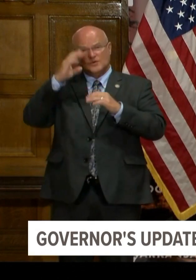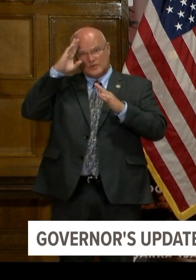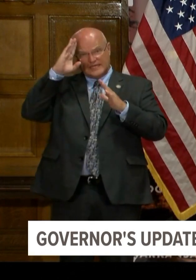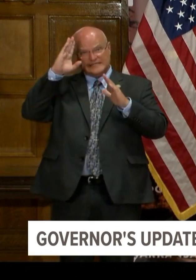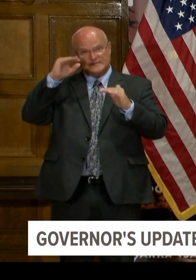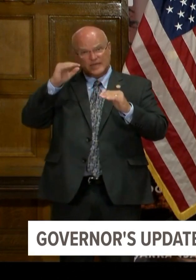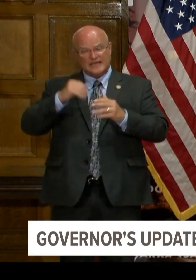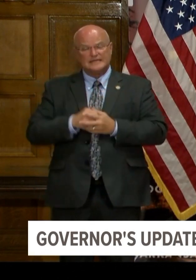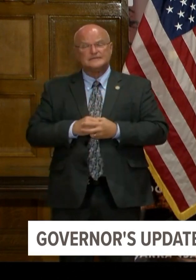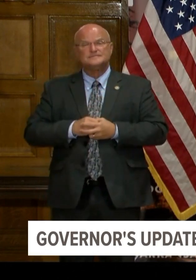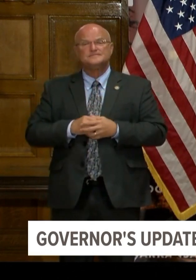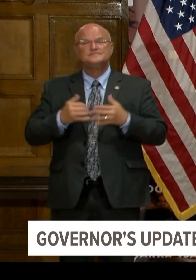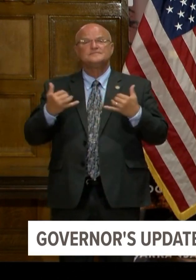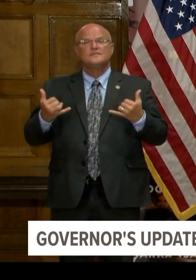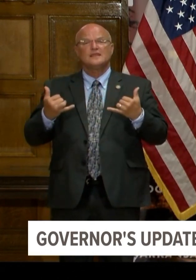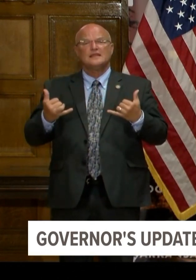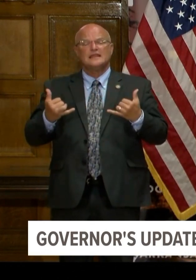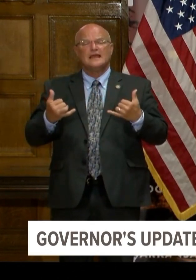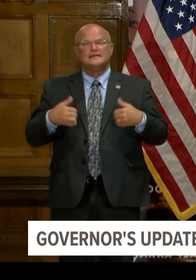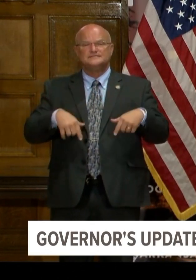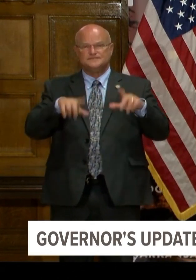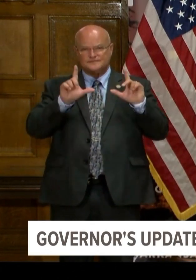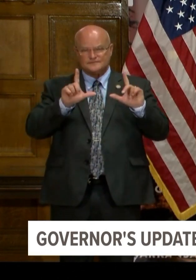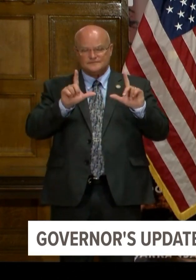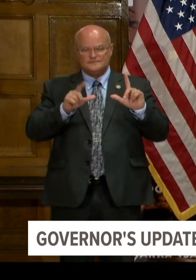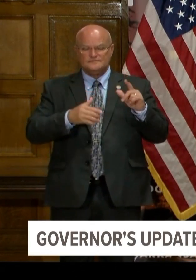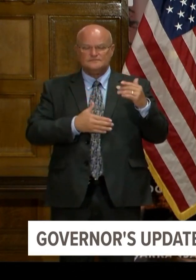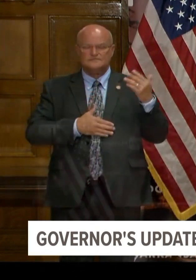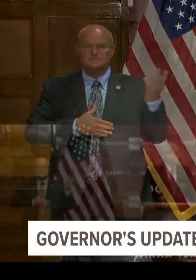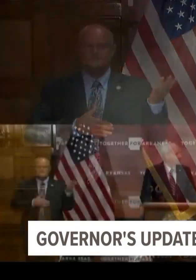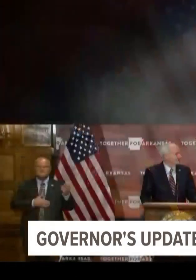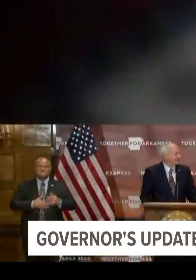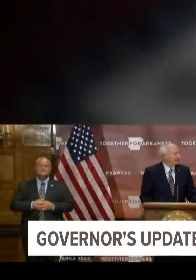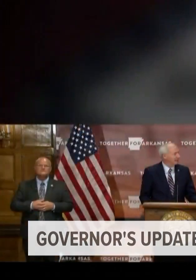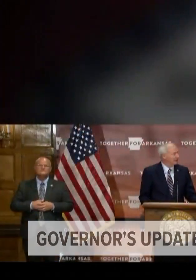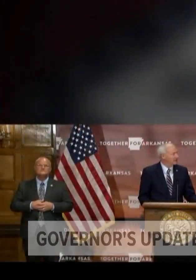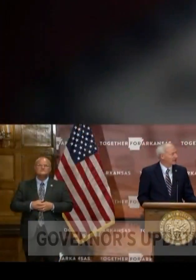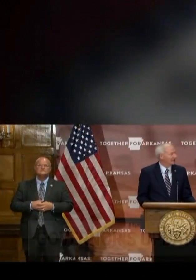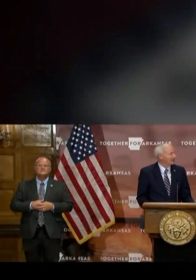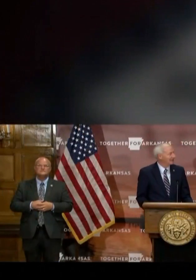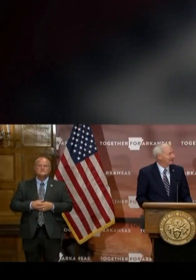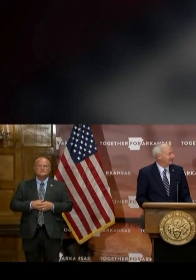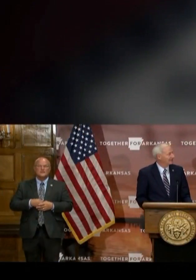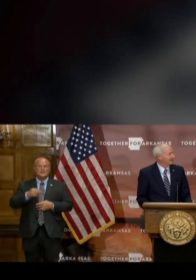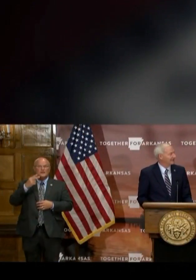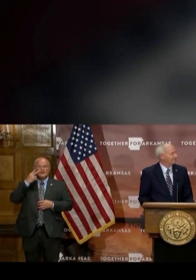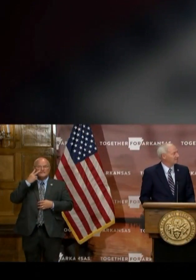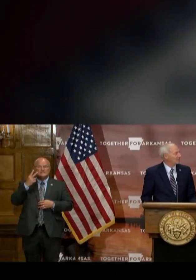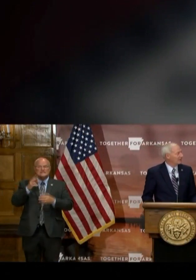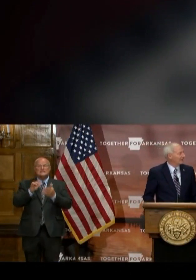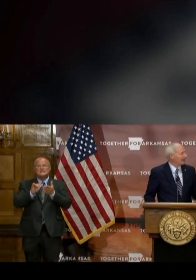expect. With that, let's go to the graphs, and we can see